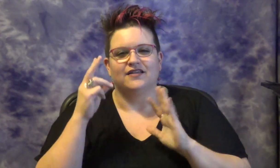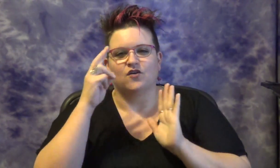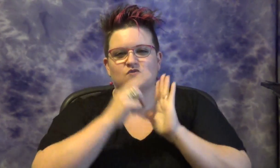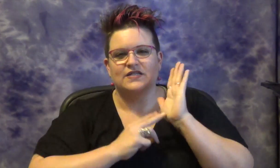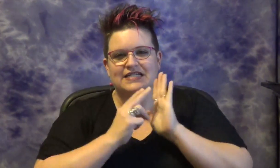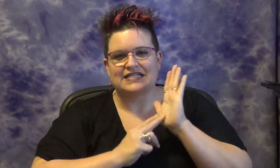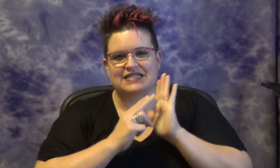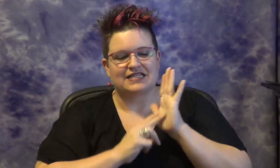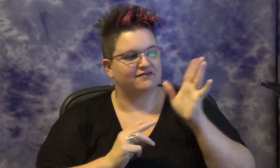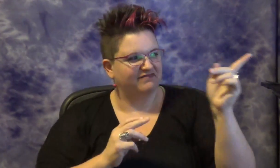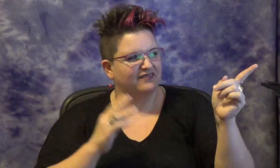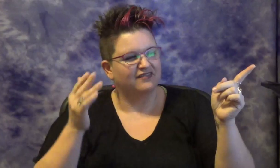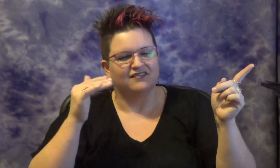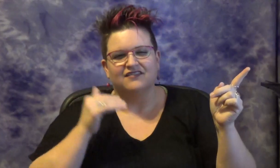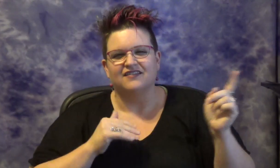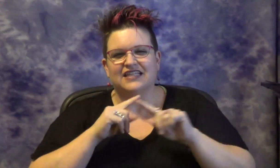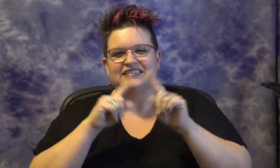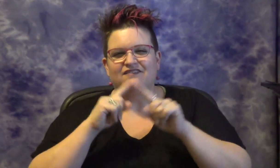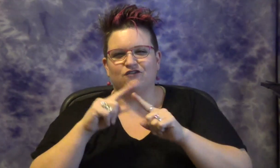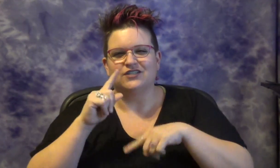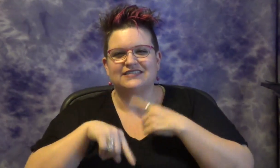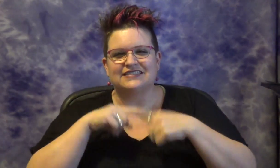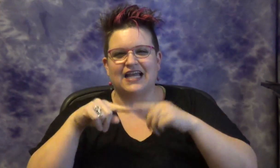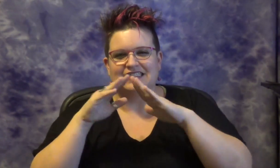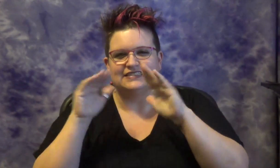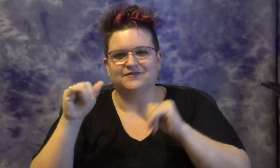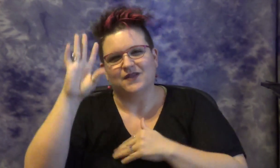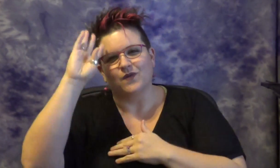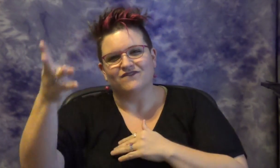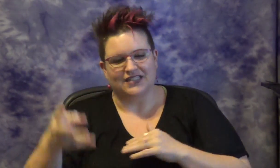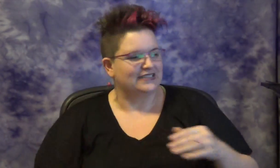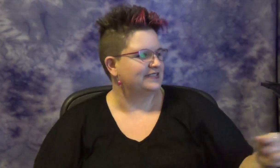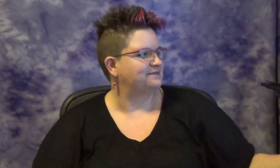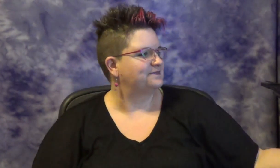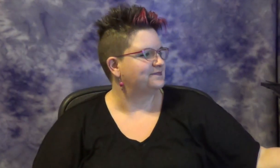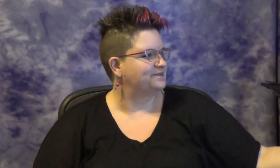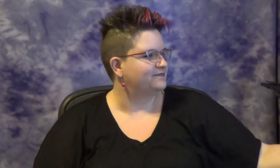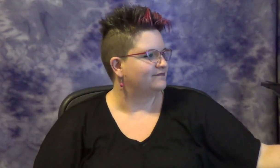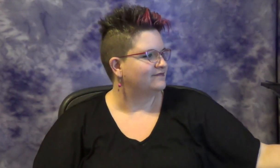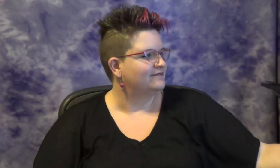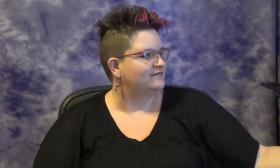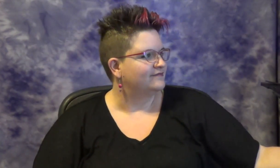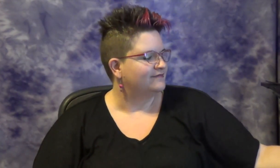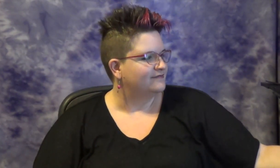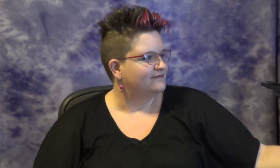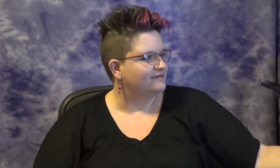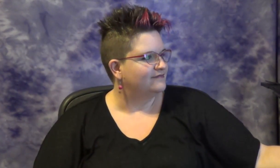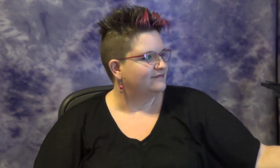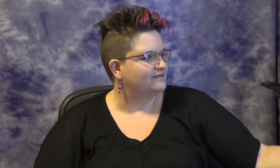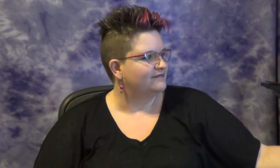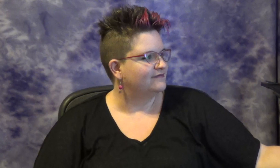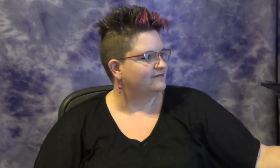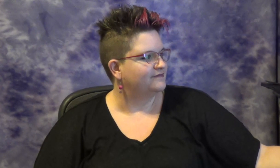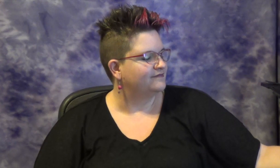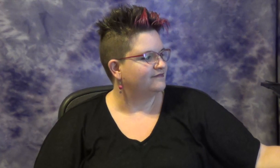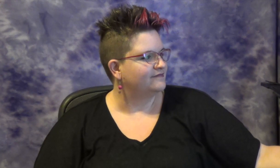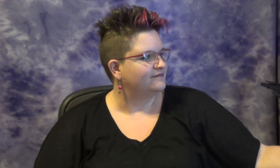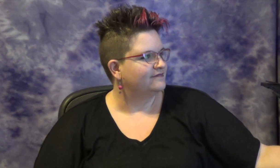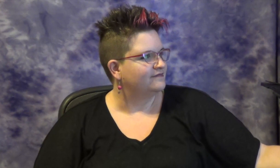I want you to go ahead and read the other signing systems. They're all kind of like listed there.